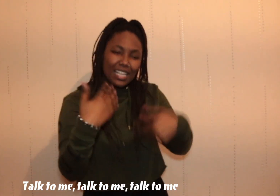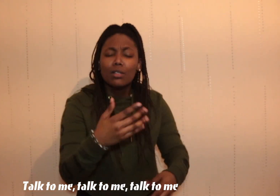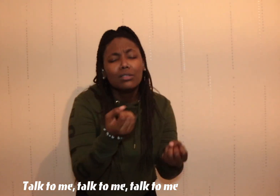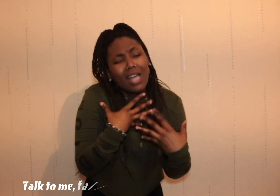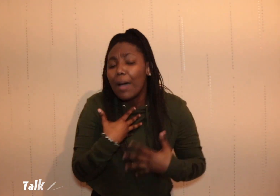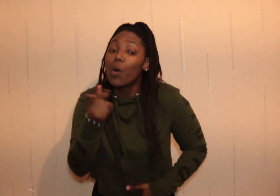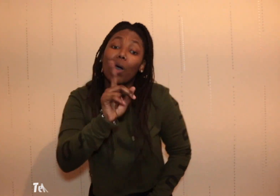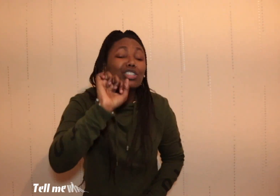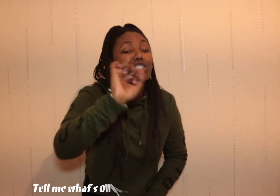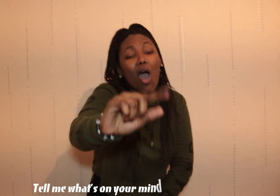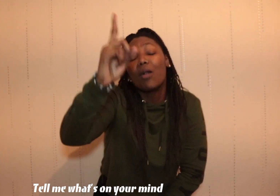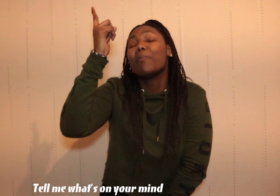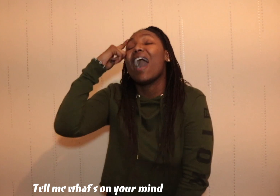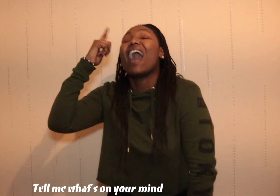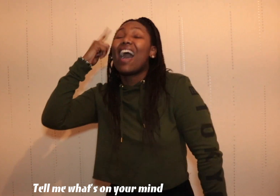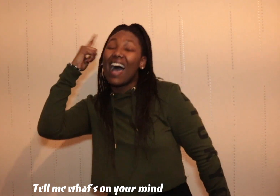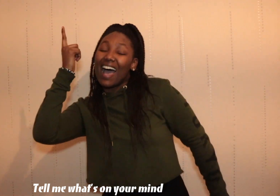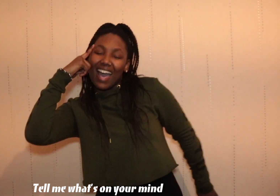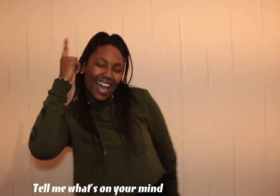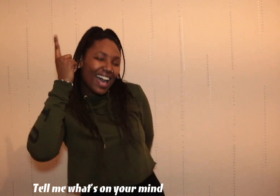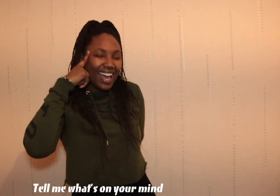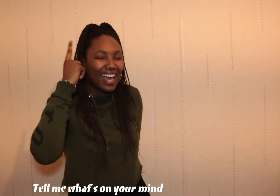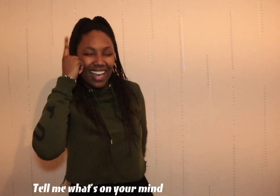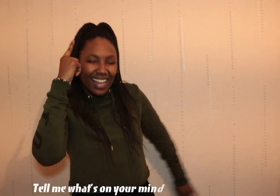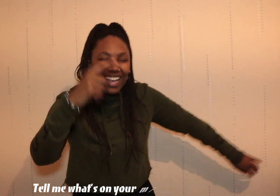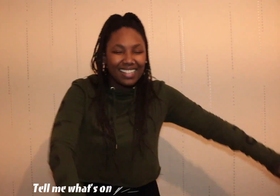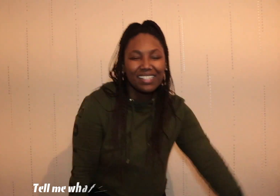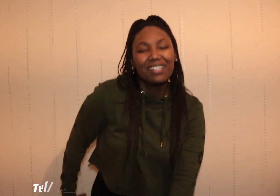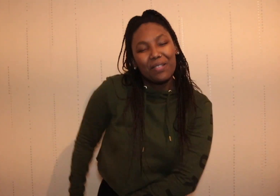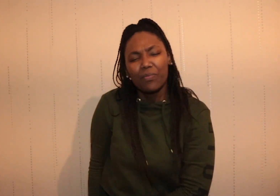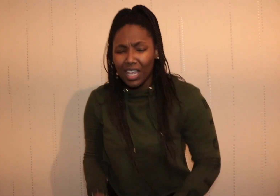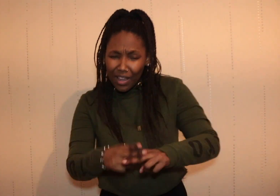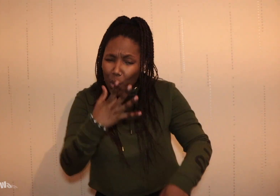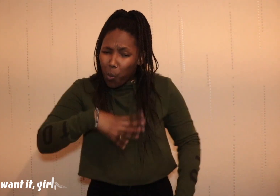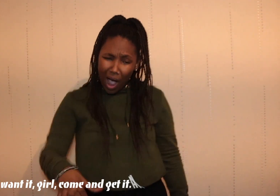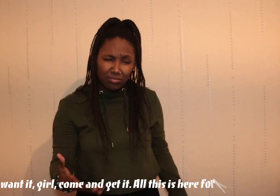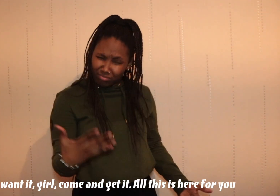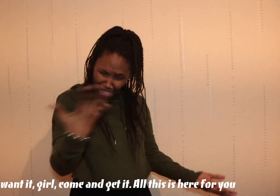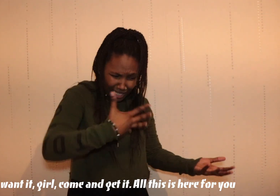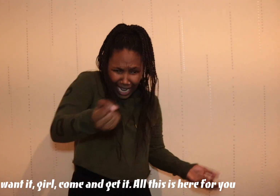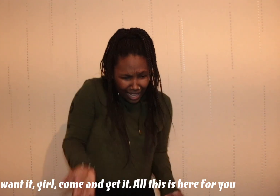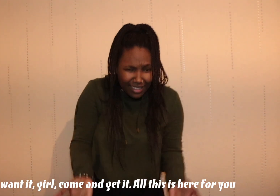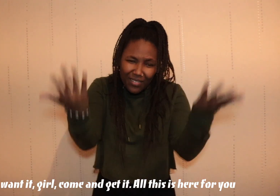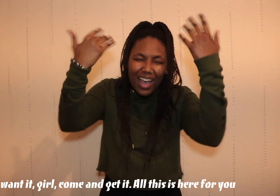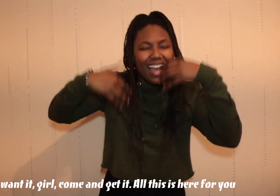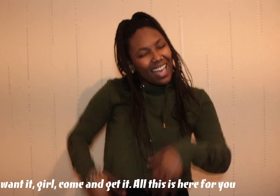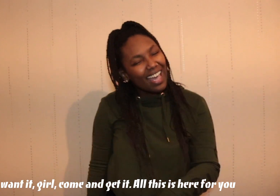me what's your mind If you want it, girl, come and get it